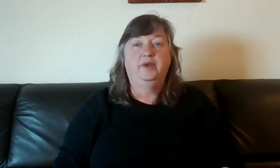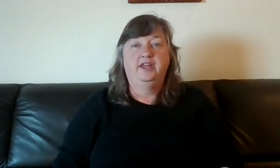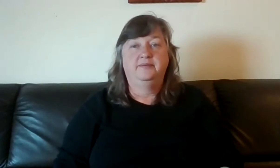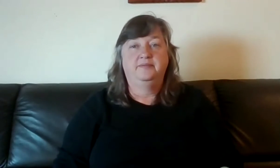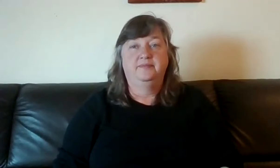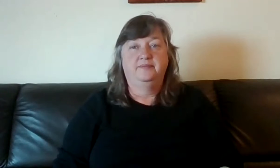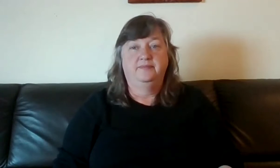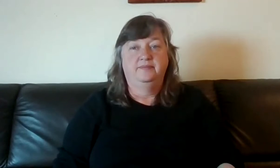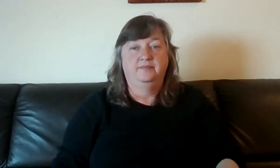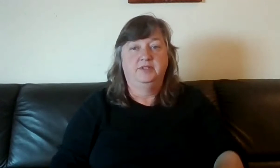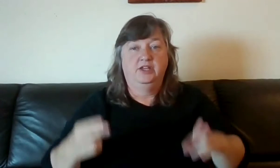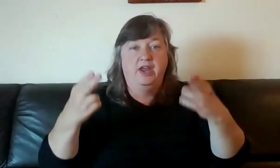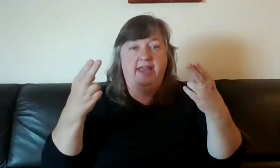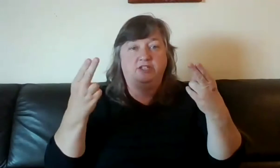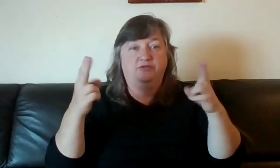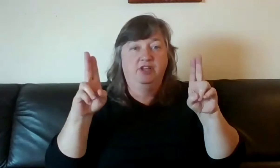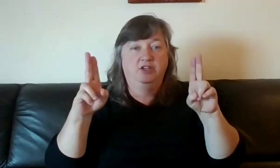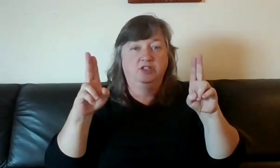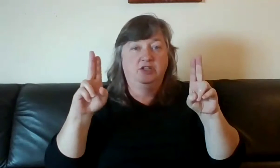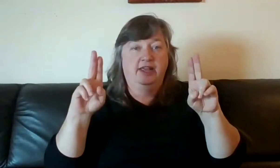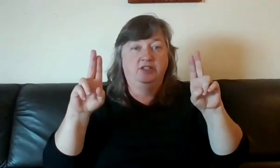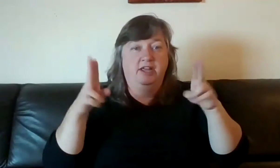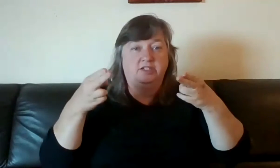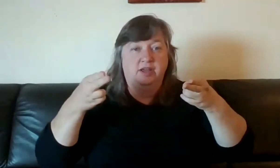Hurry. Take your H fingers, H hand shape,